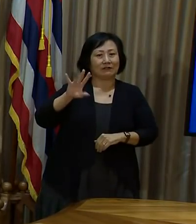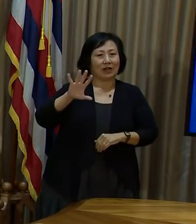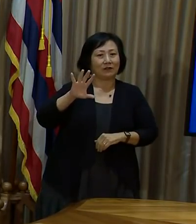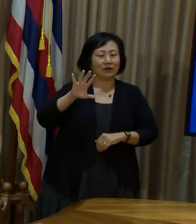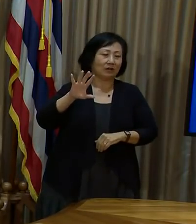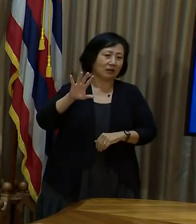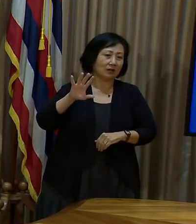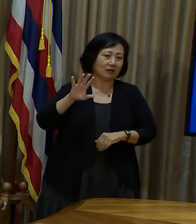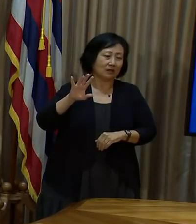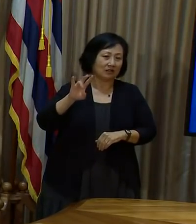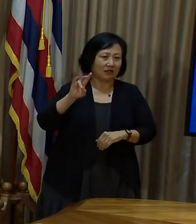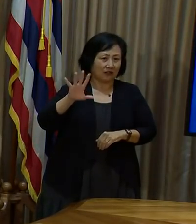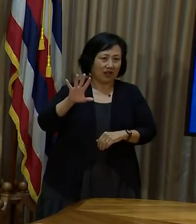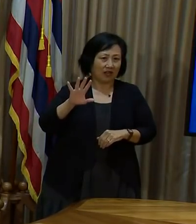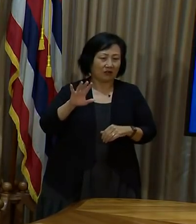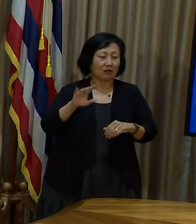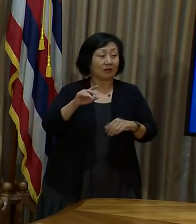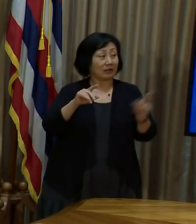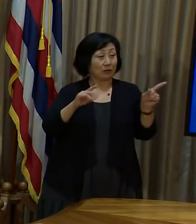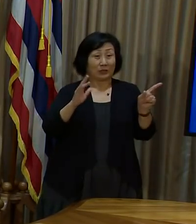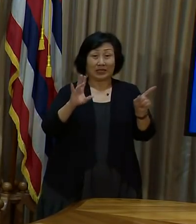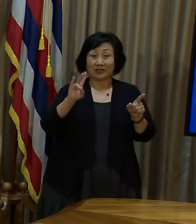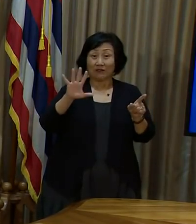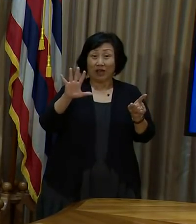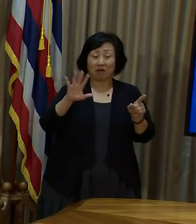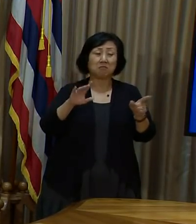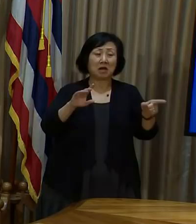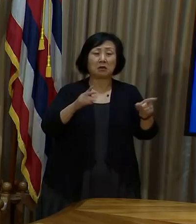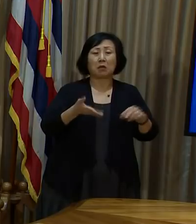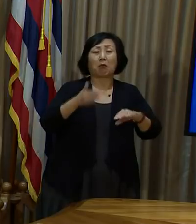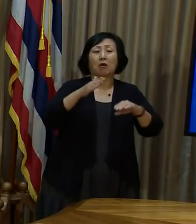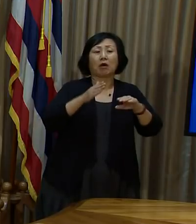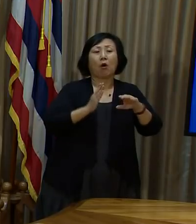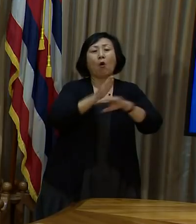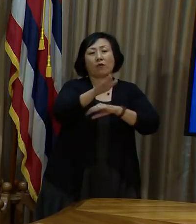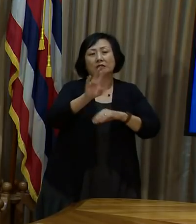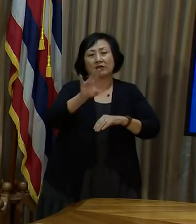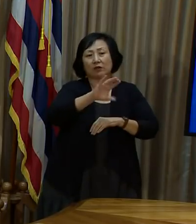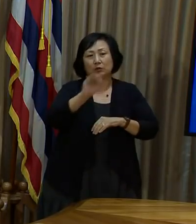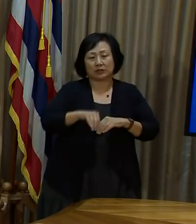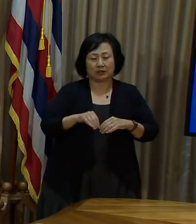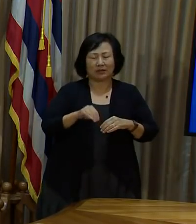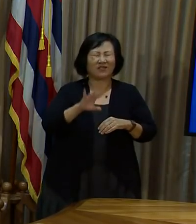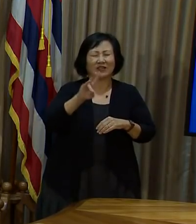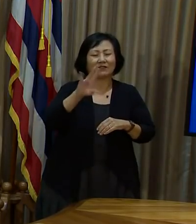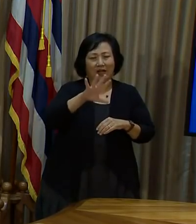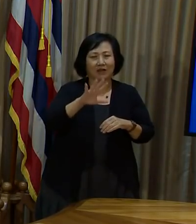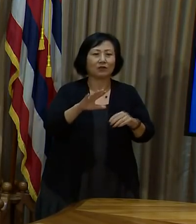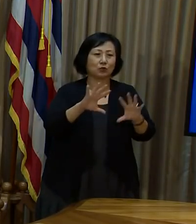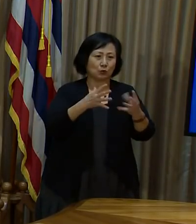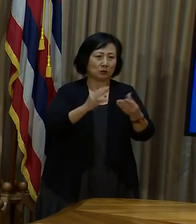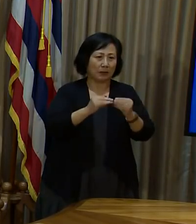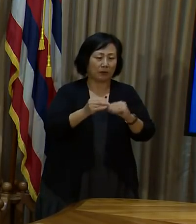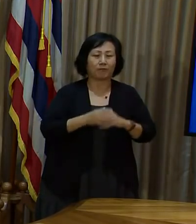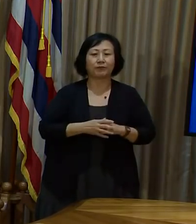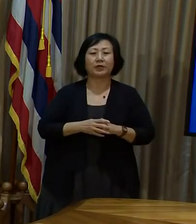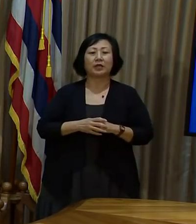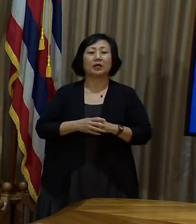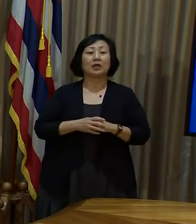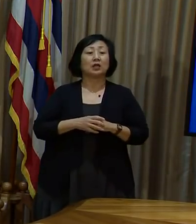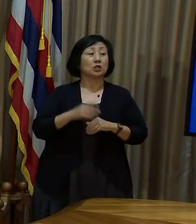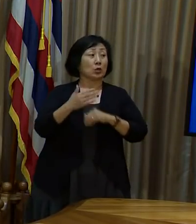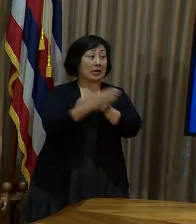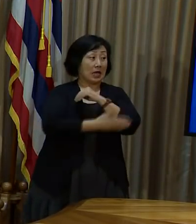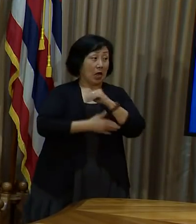75 group size maximum event already. And we're just trying to be able to note that the